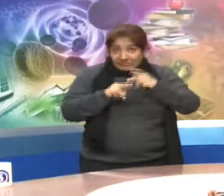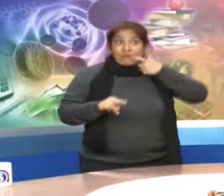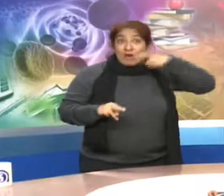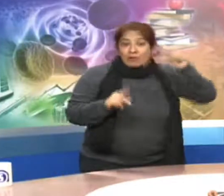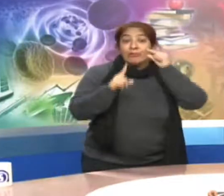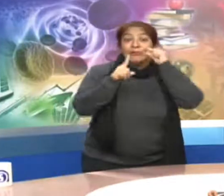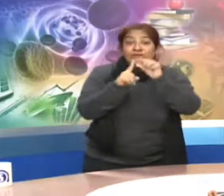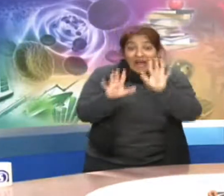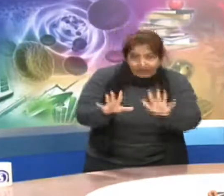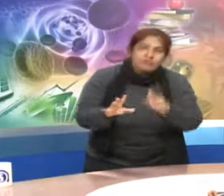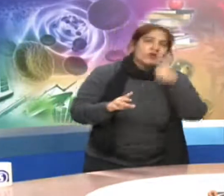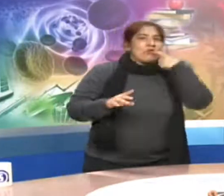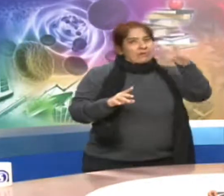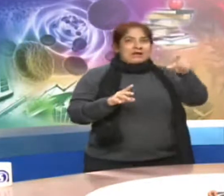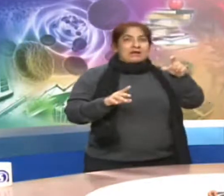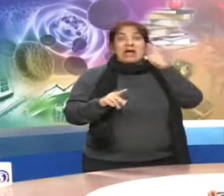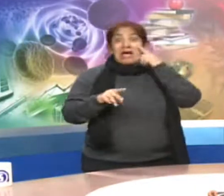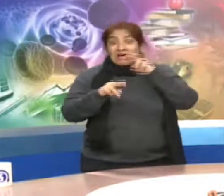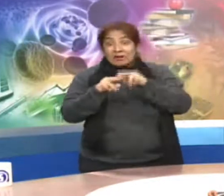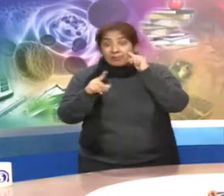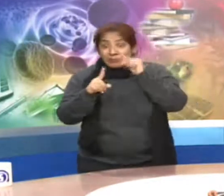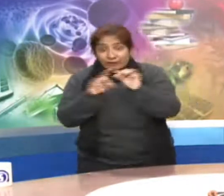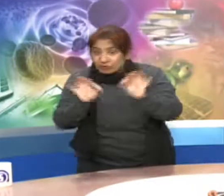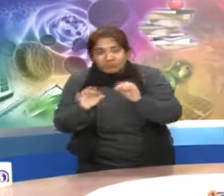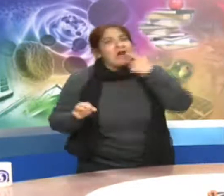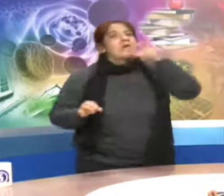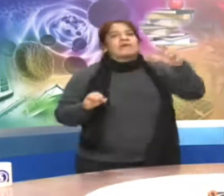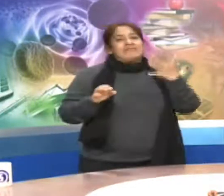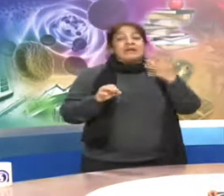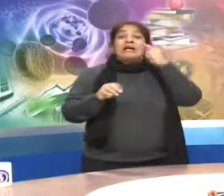And you cannot complain without the proof of delay.